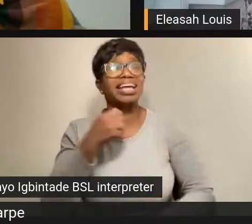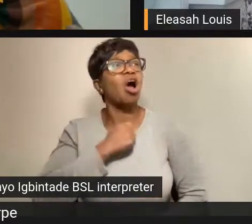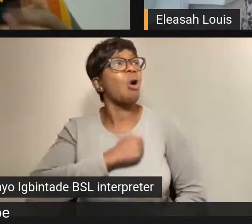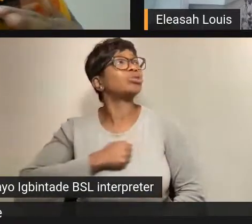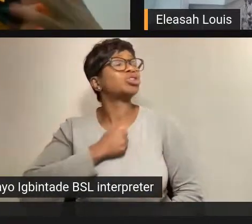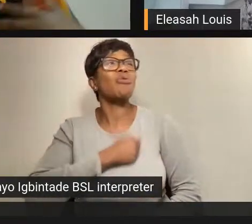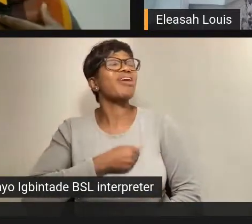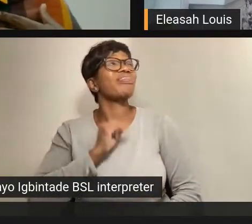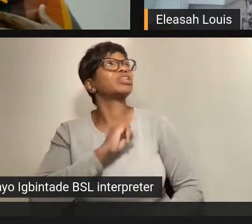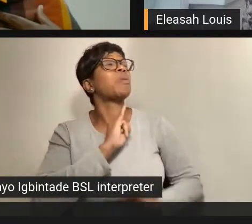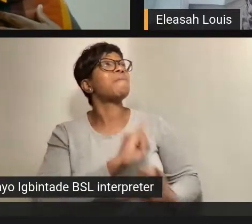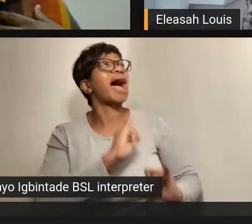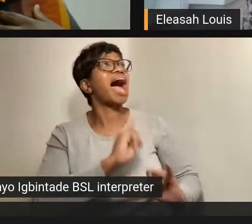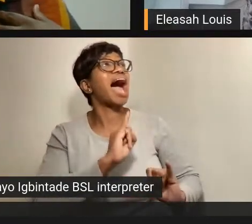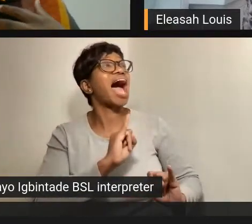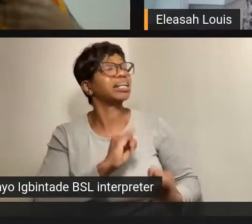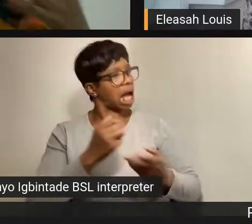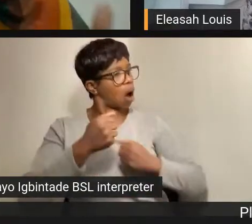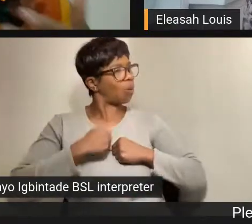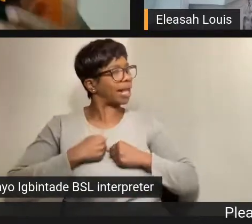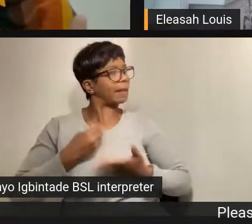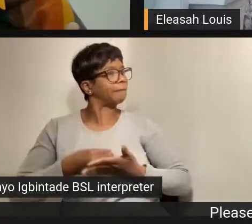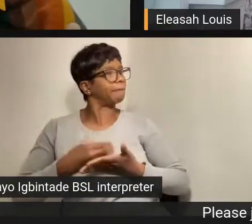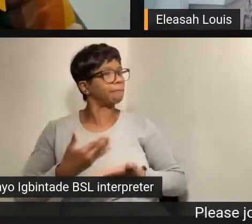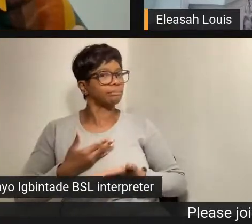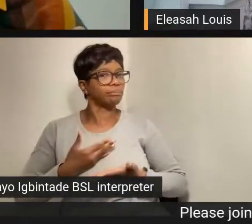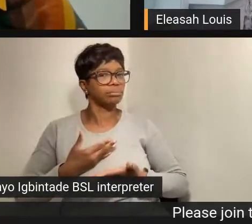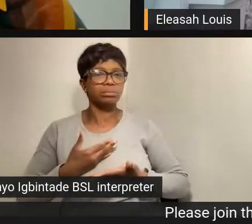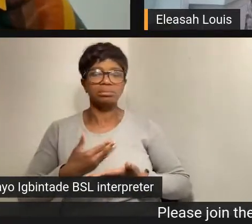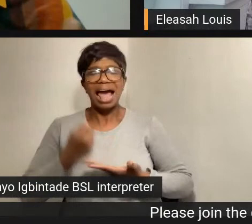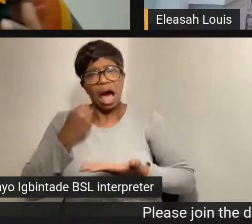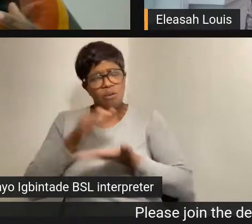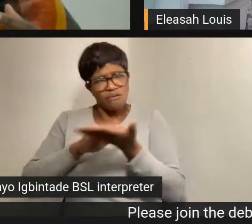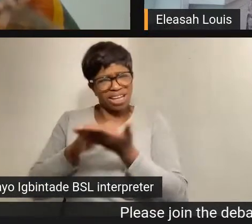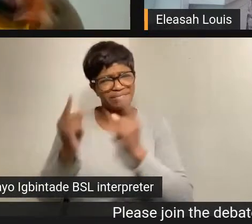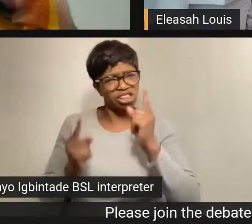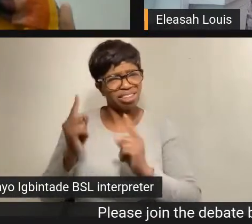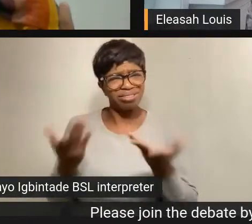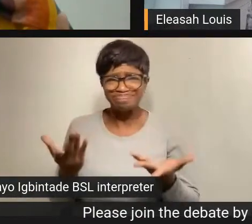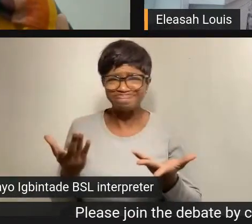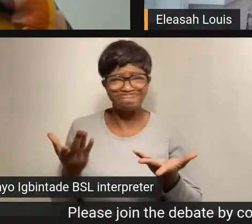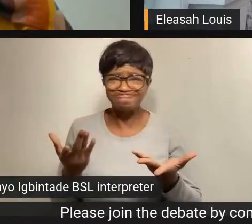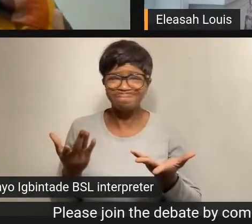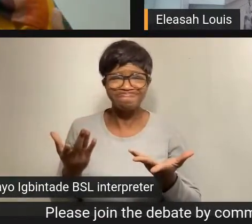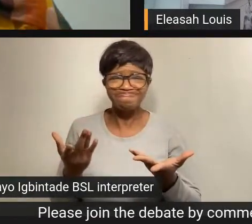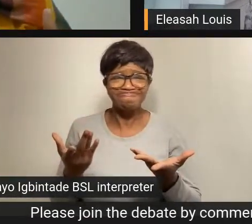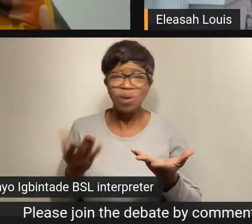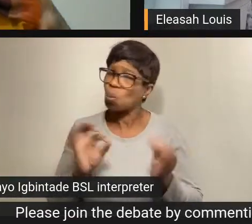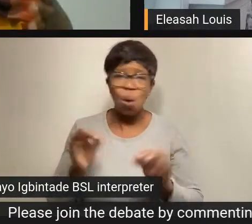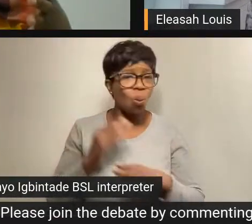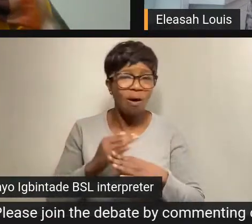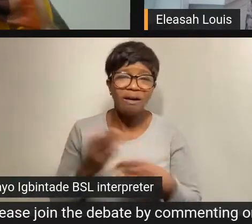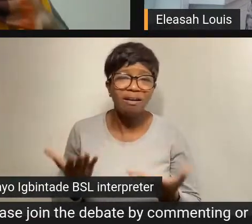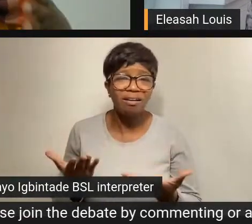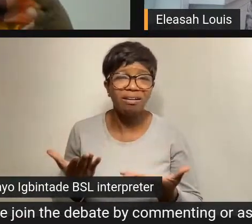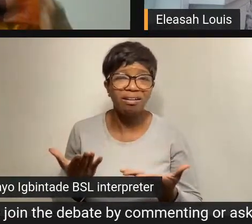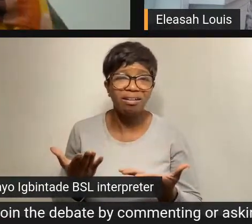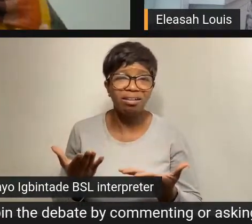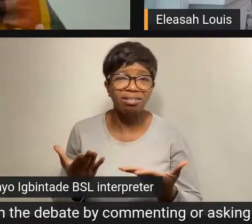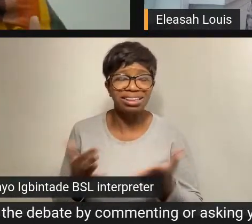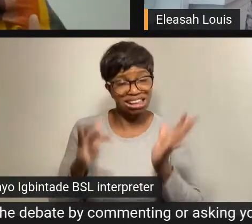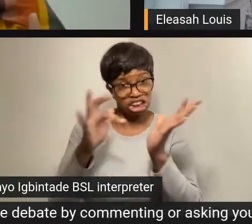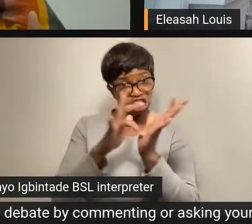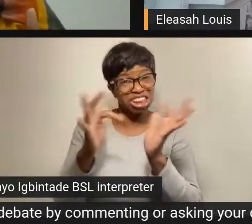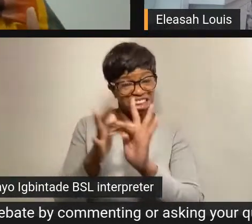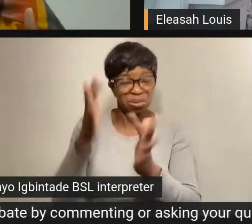went bad, and I'm going to keep what I have, but now how can we forgive each other? It doesn't work like that. Christ is very